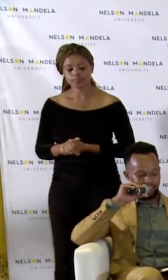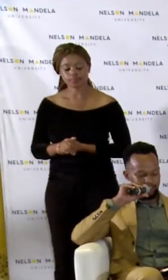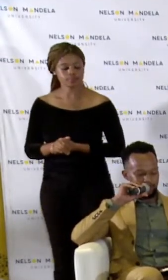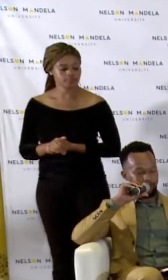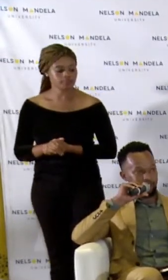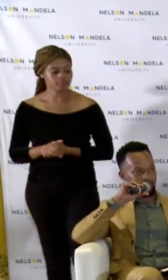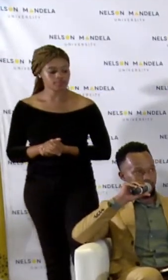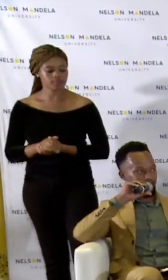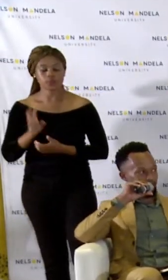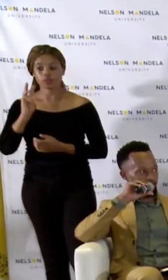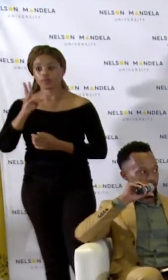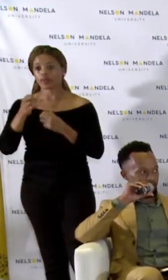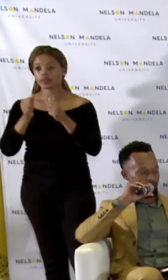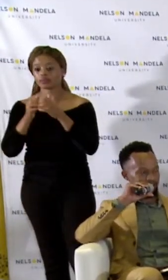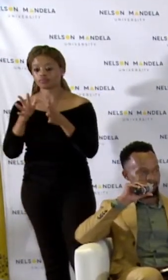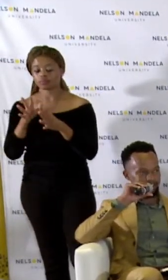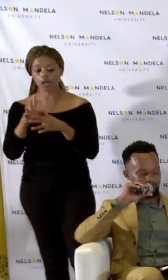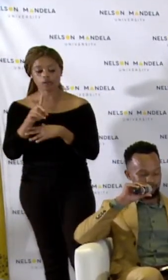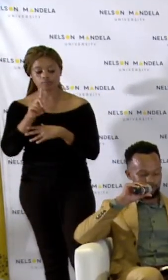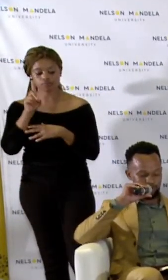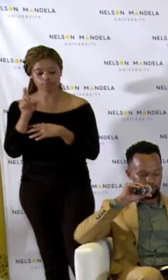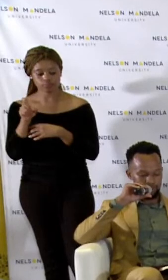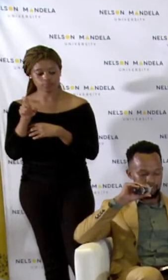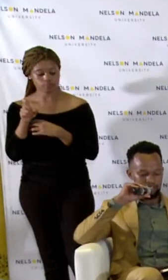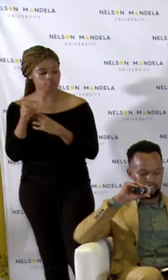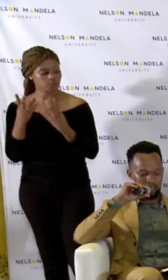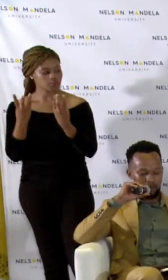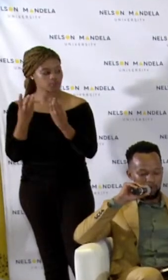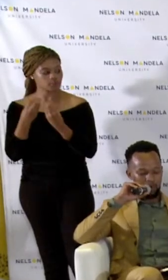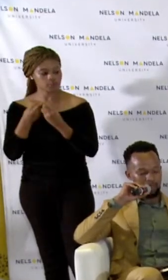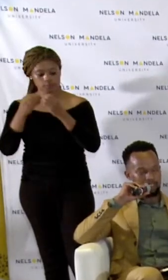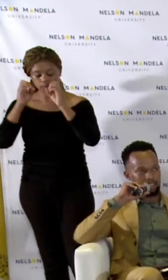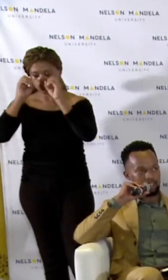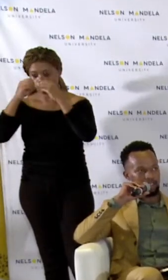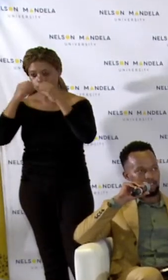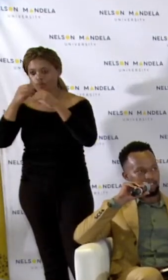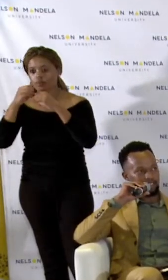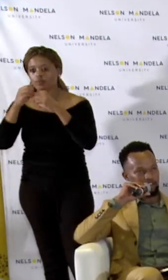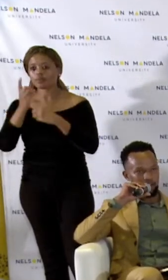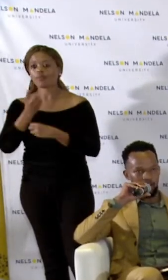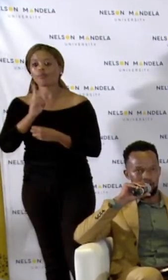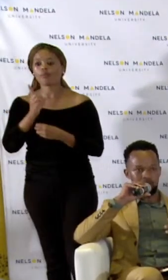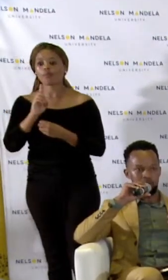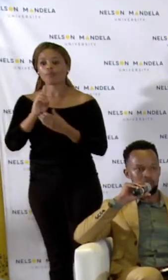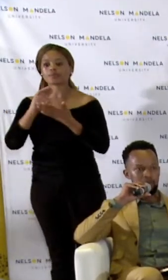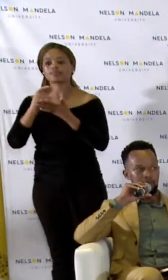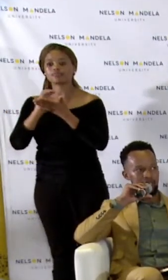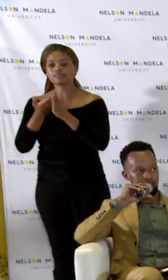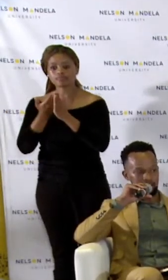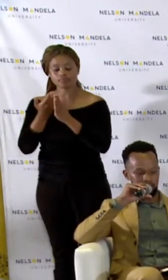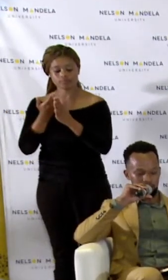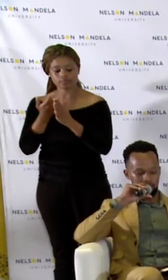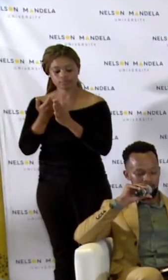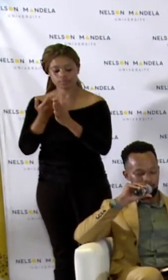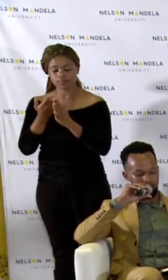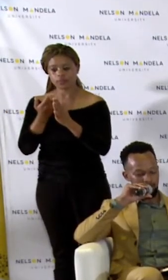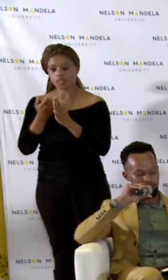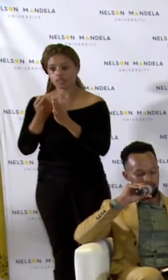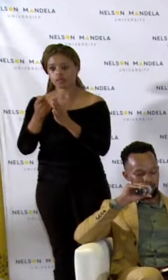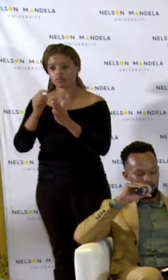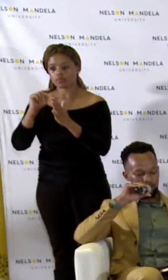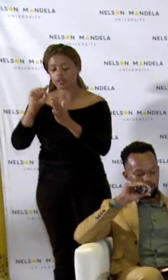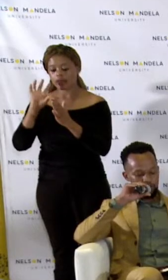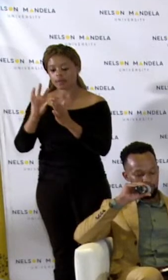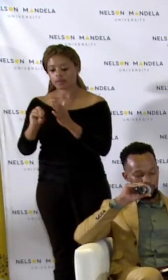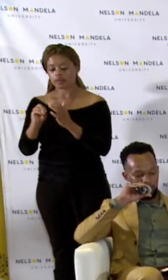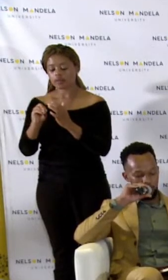So I will start the question we ended with here with Google, which is what safeguards, what mechanisms do you have in